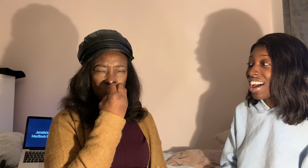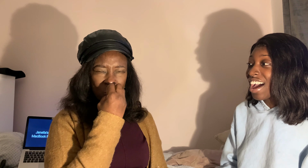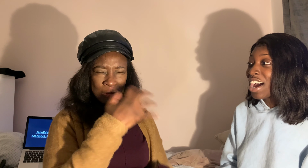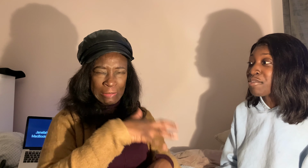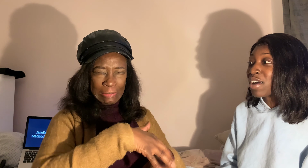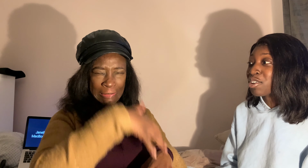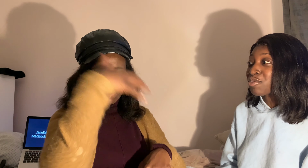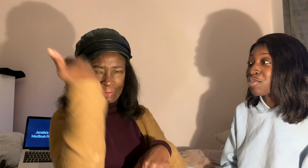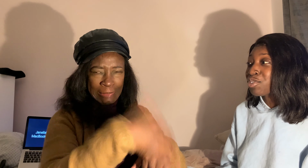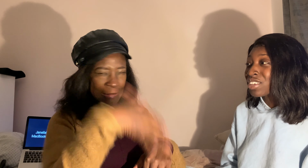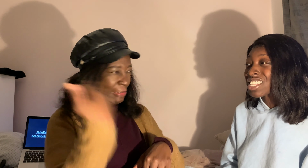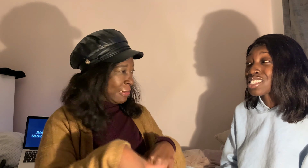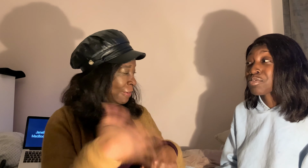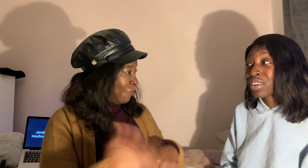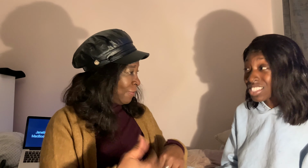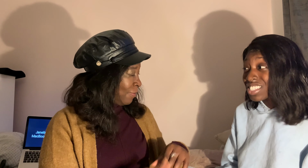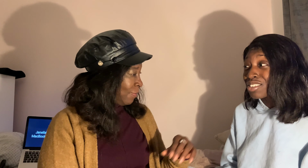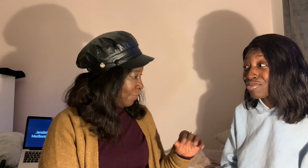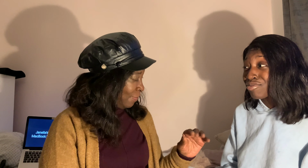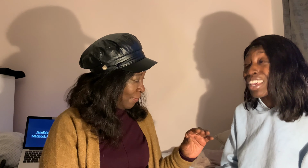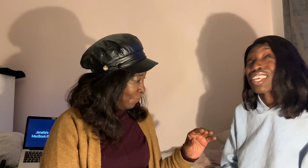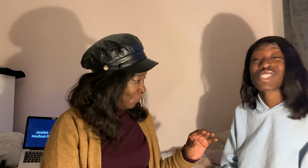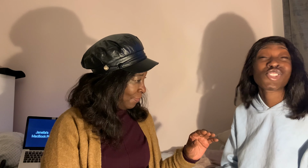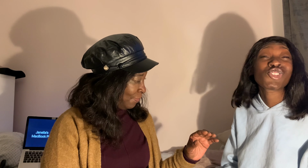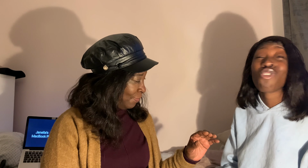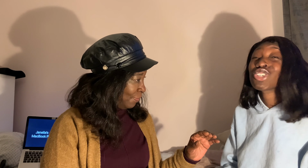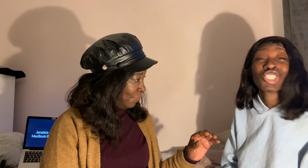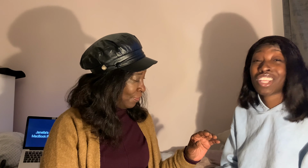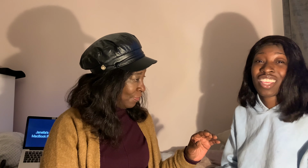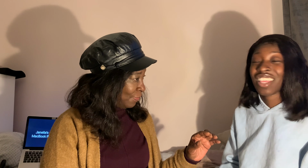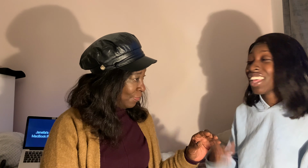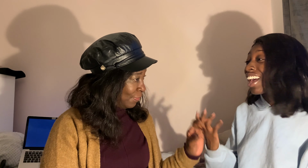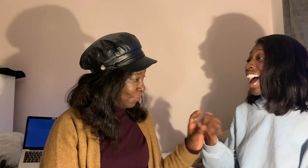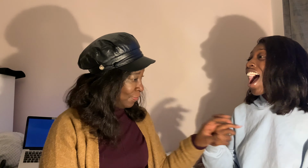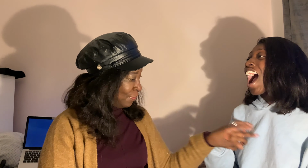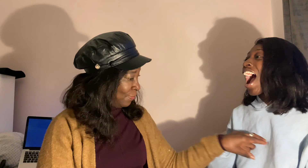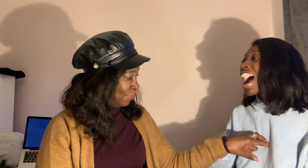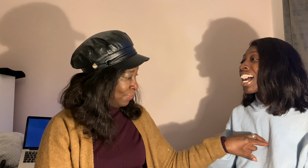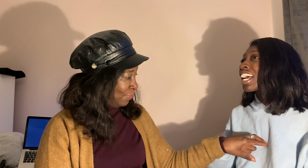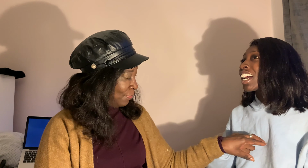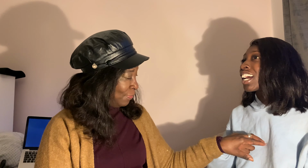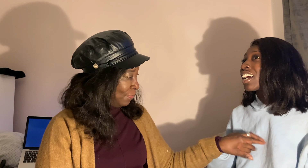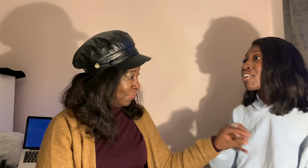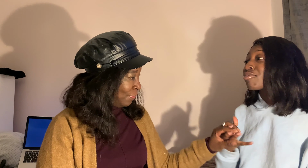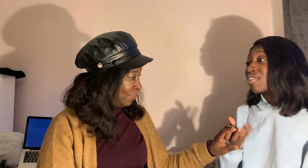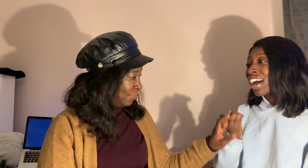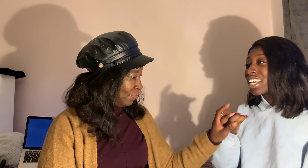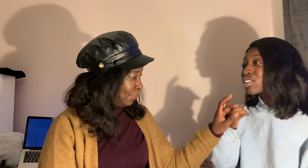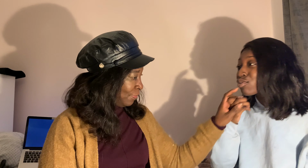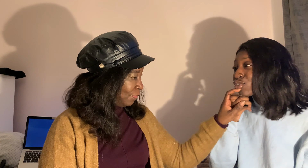I found food expensive. Extortionate. I find